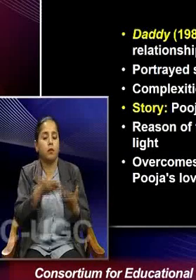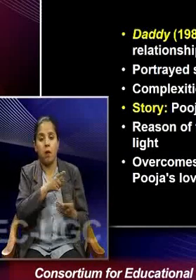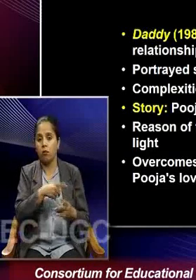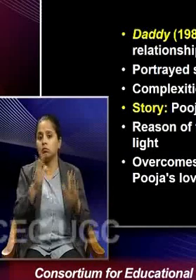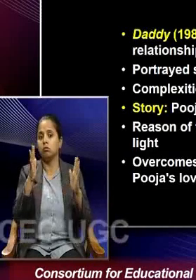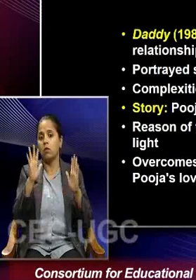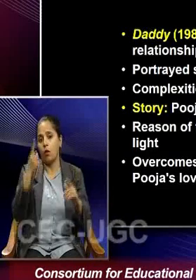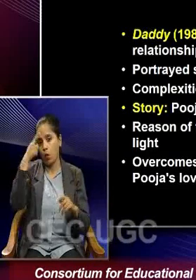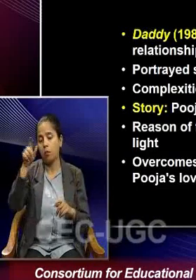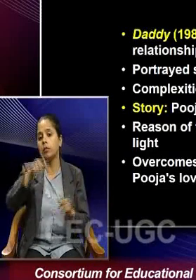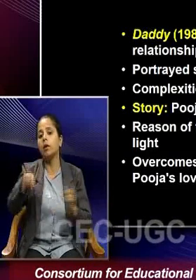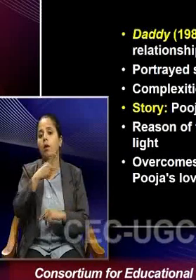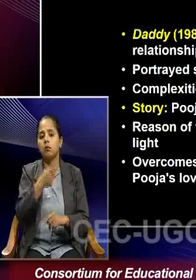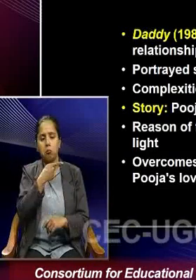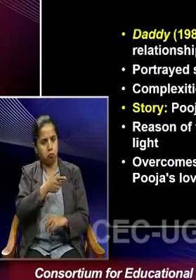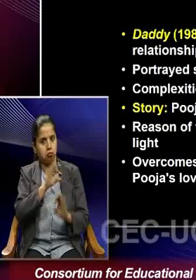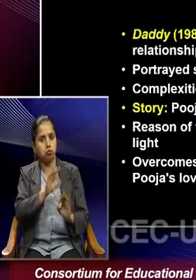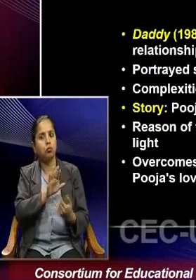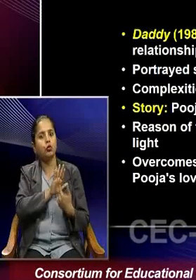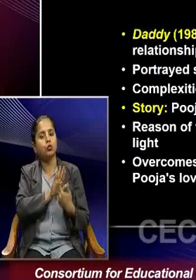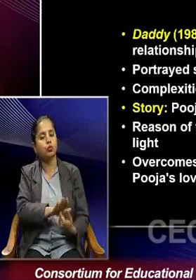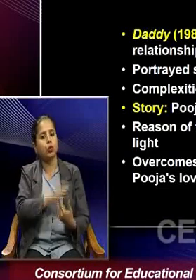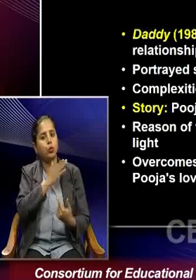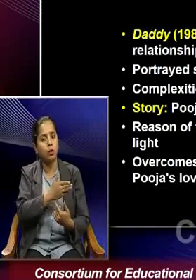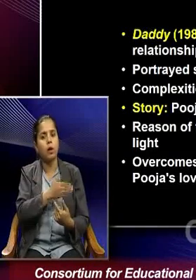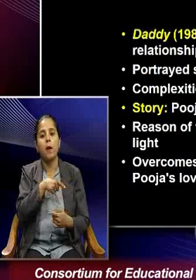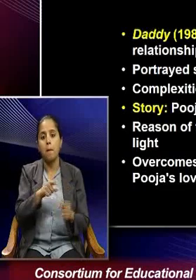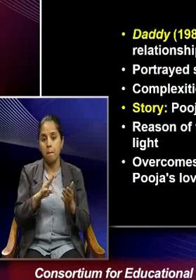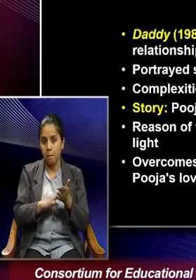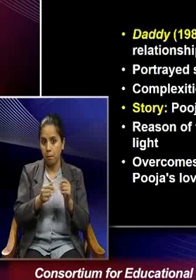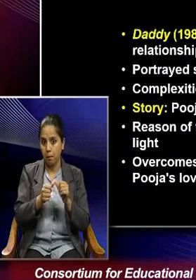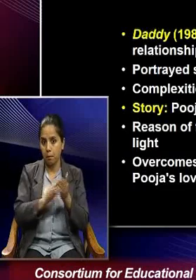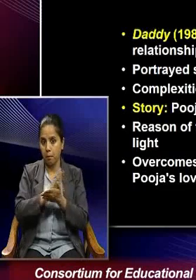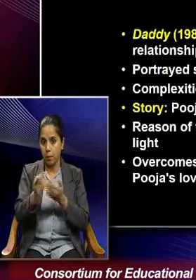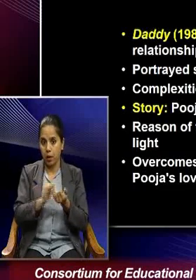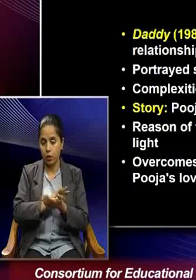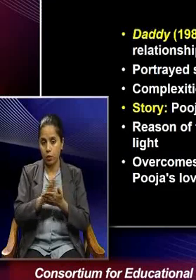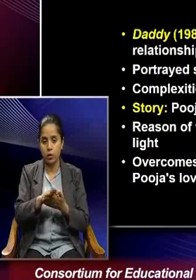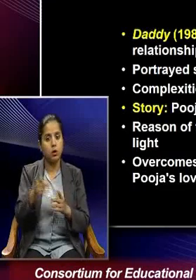appreciated for this kind of a portrayal, and how Mahesh Bhatt was in a way